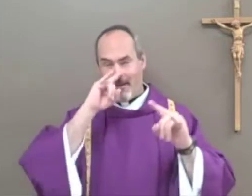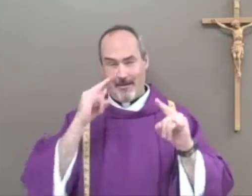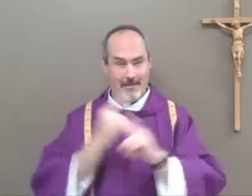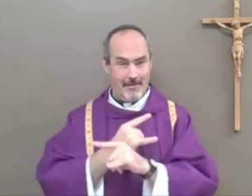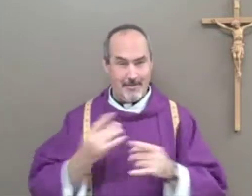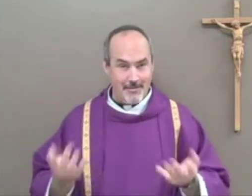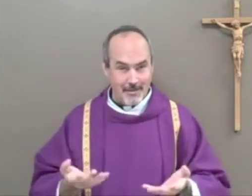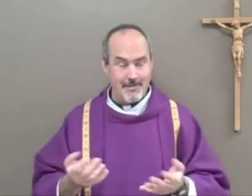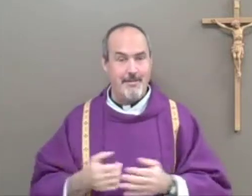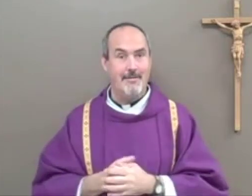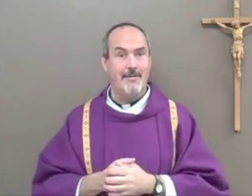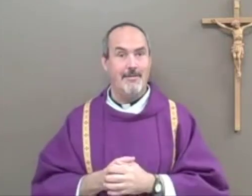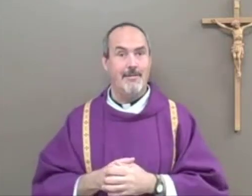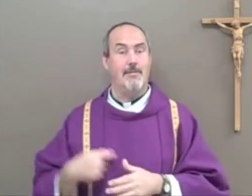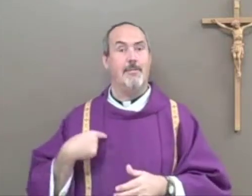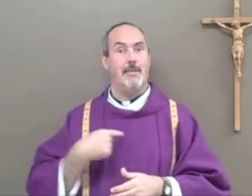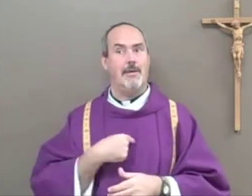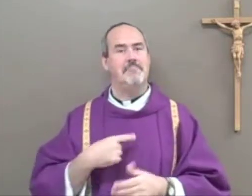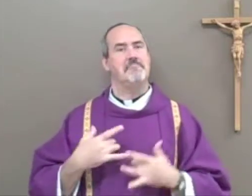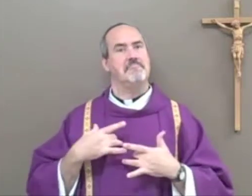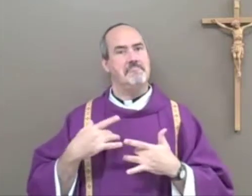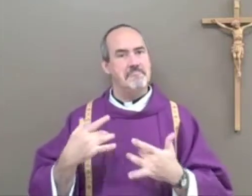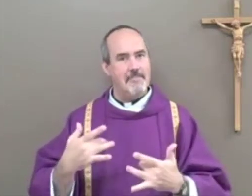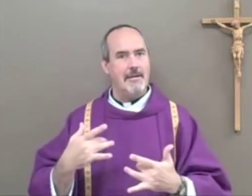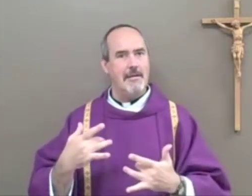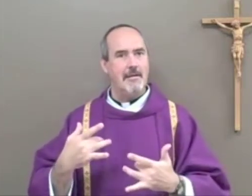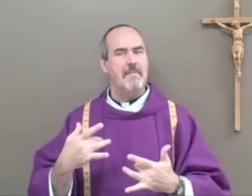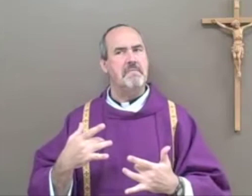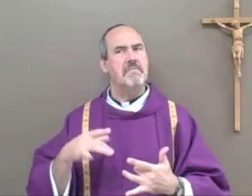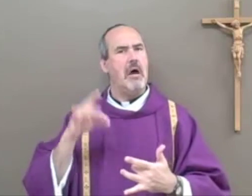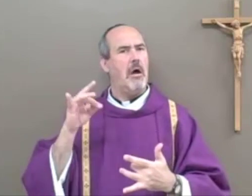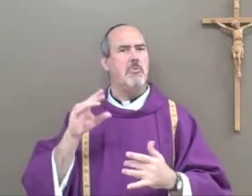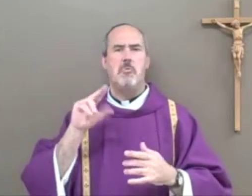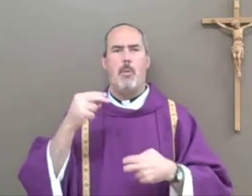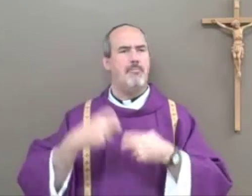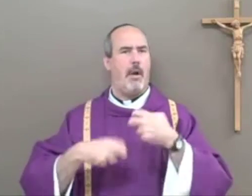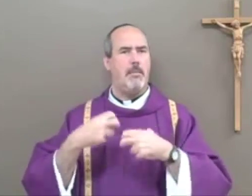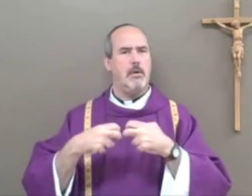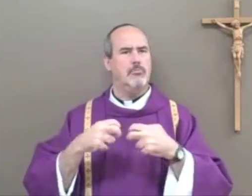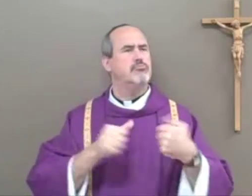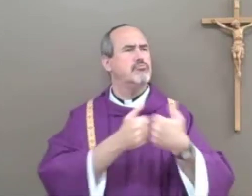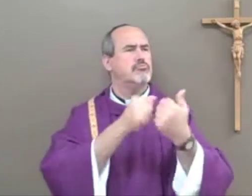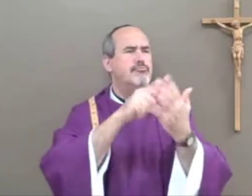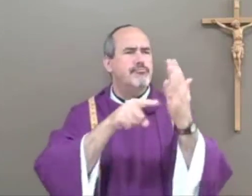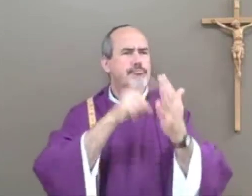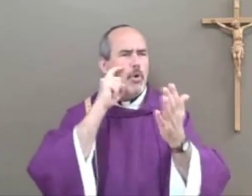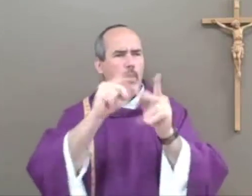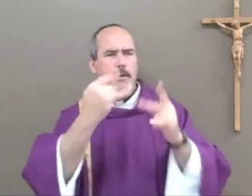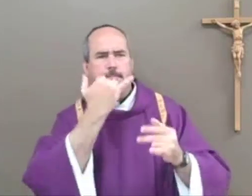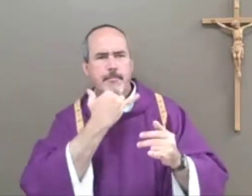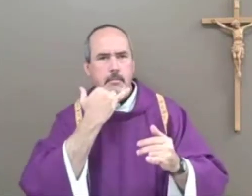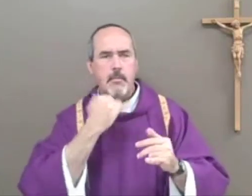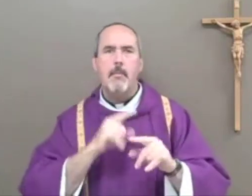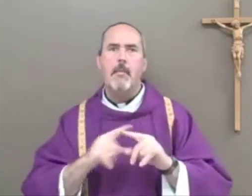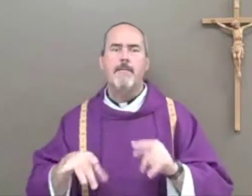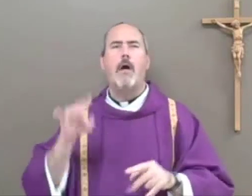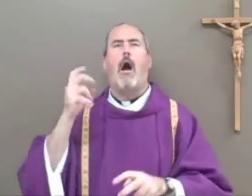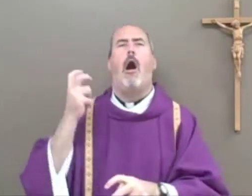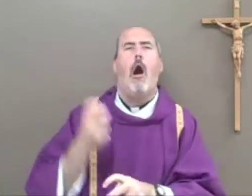being challenged isn't easy. And it's ironic that we tend to have no problem challenging or even criticizing